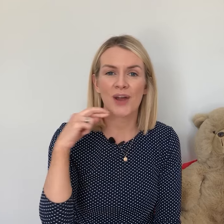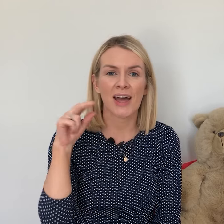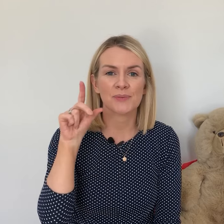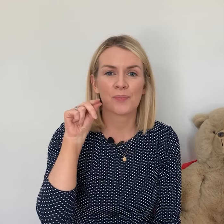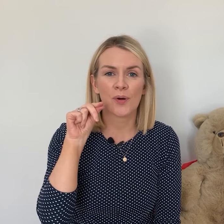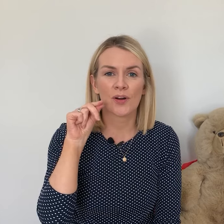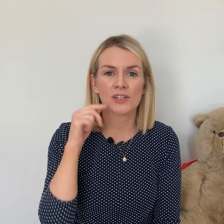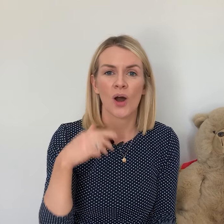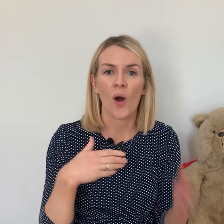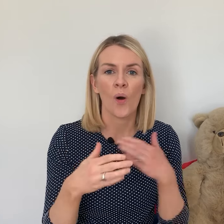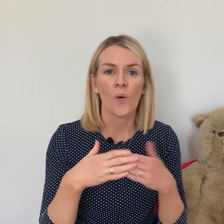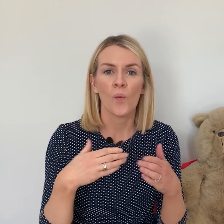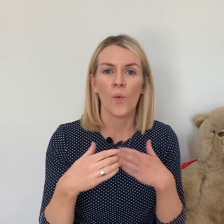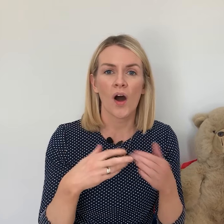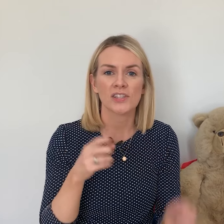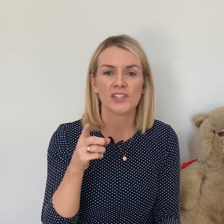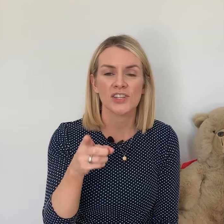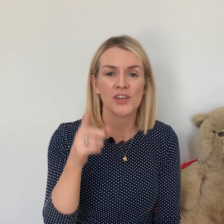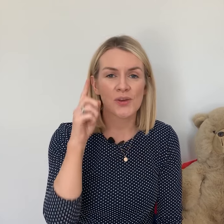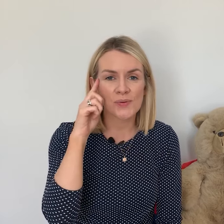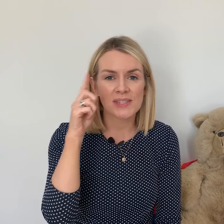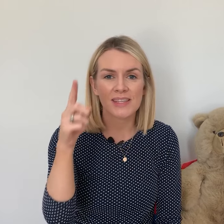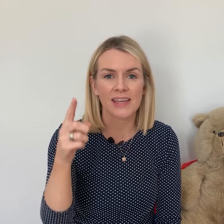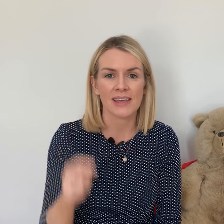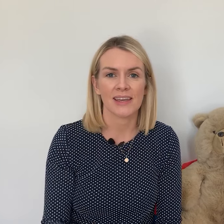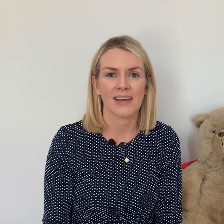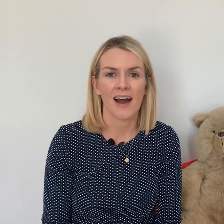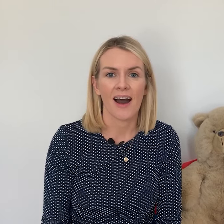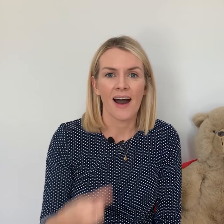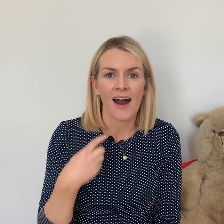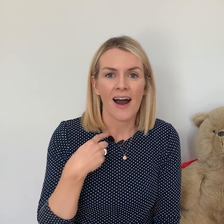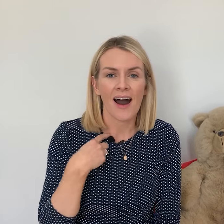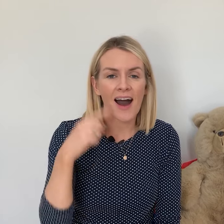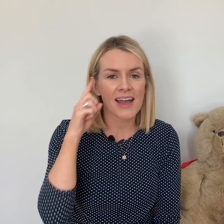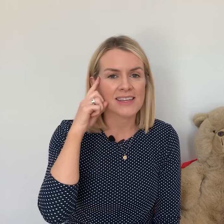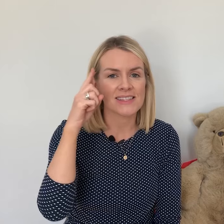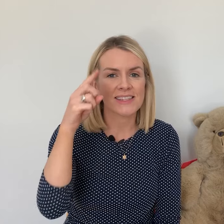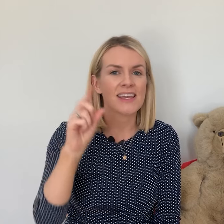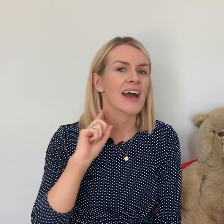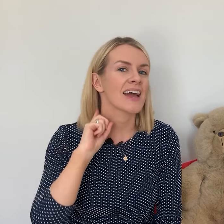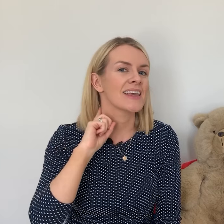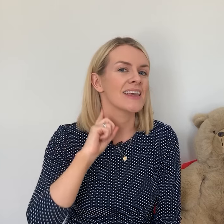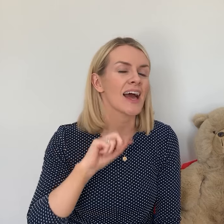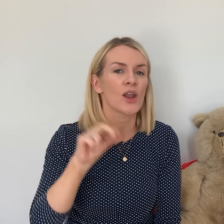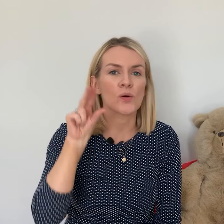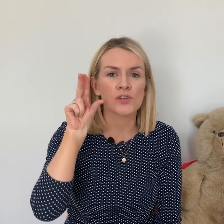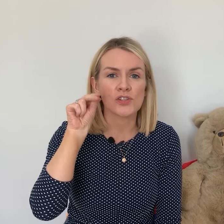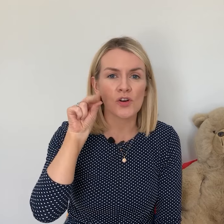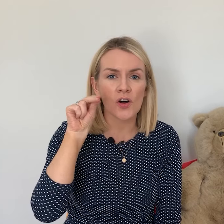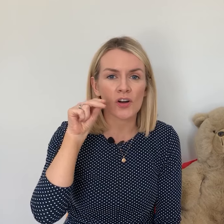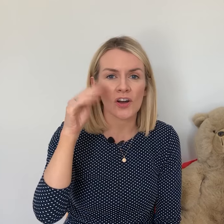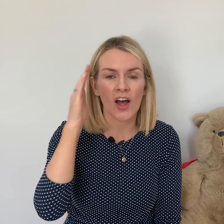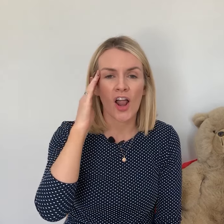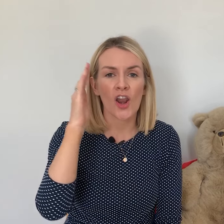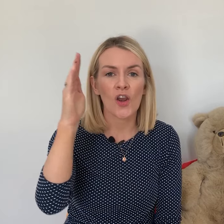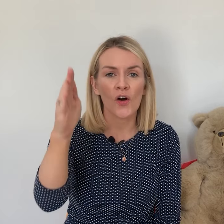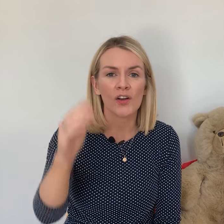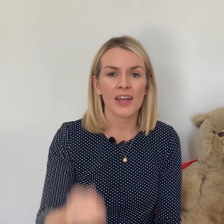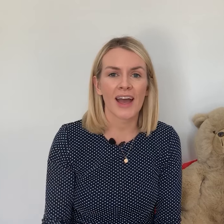Red bird, what do you see? I see a yellow duck looking